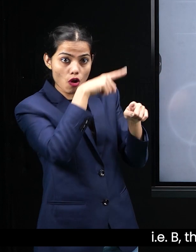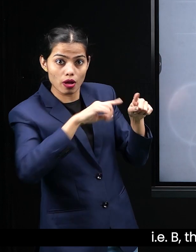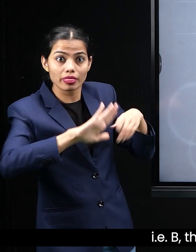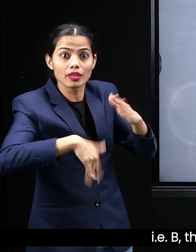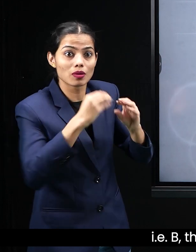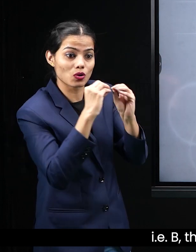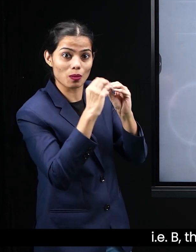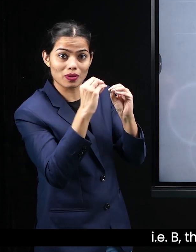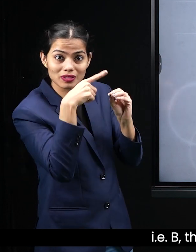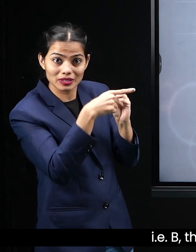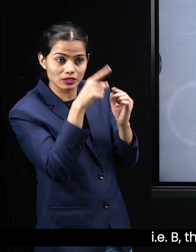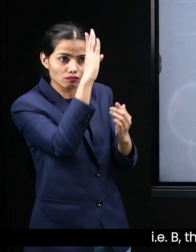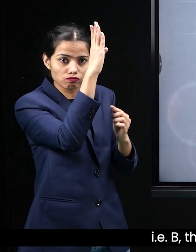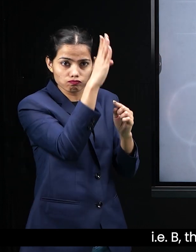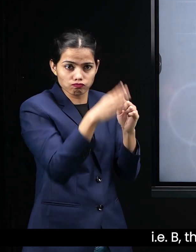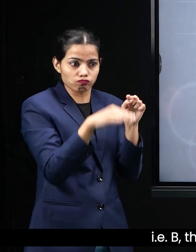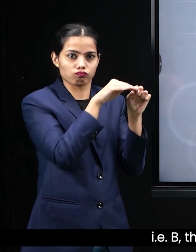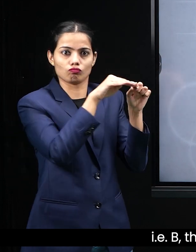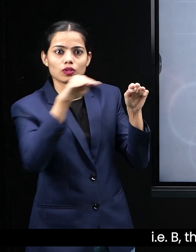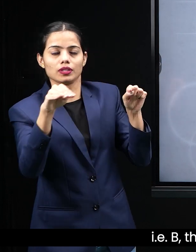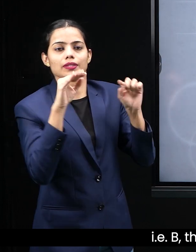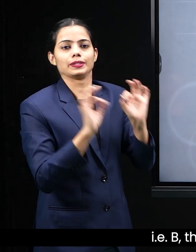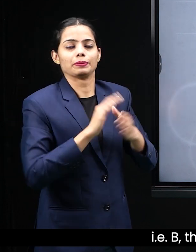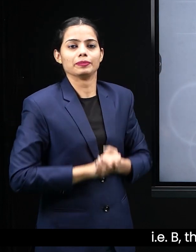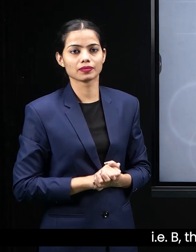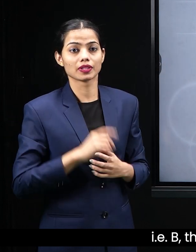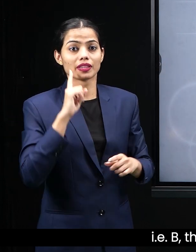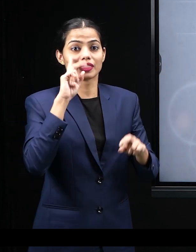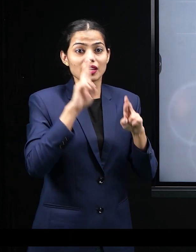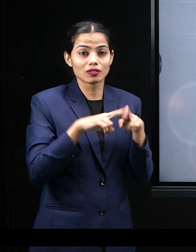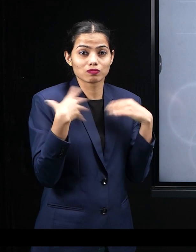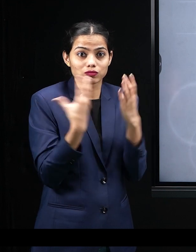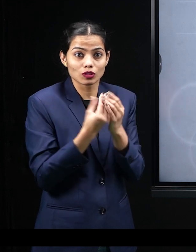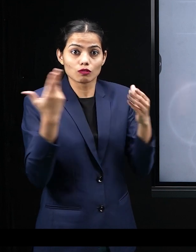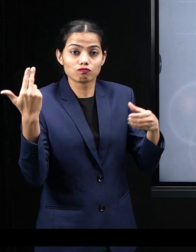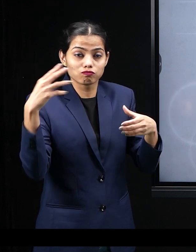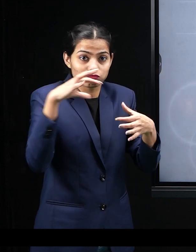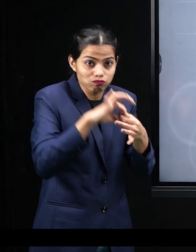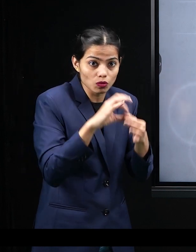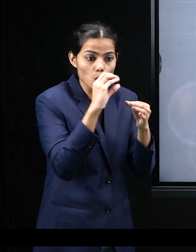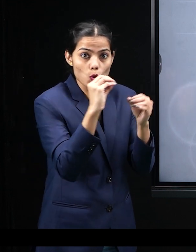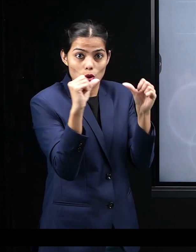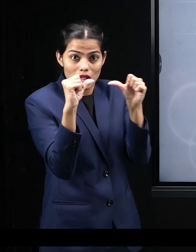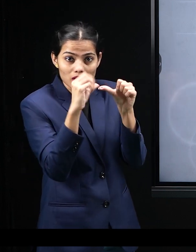Then OB is perpendicular to the chord AB. If we join OA and